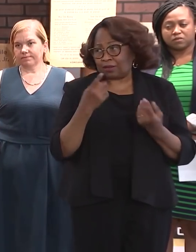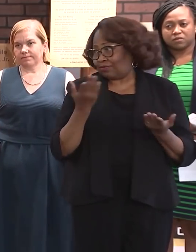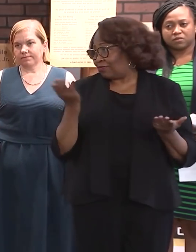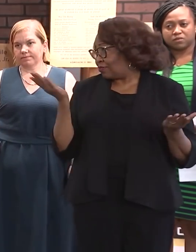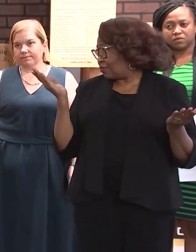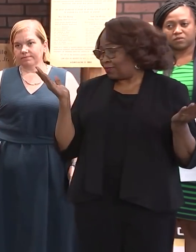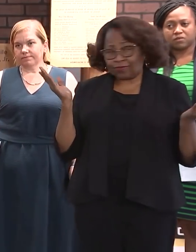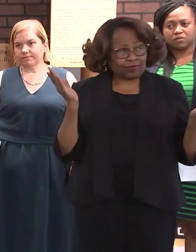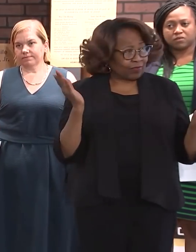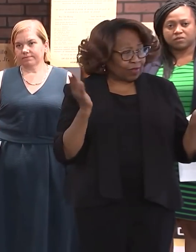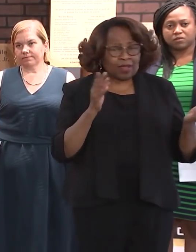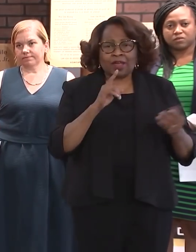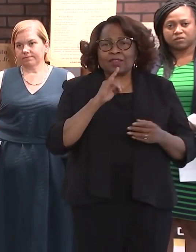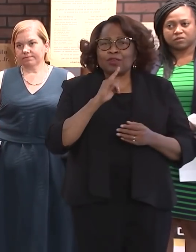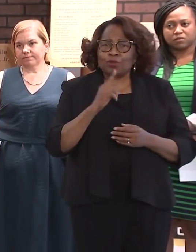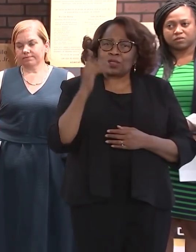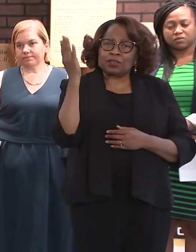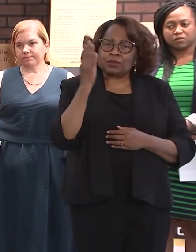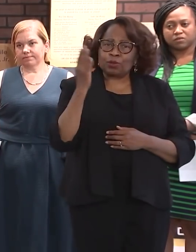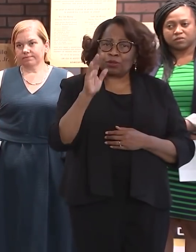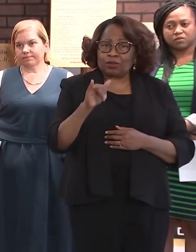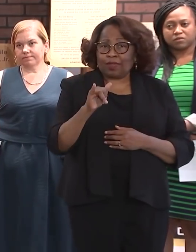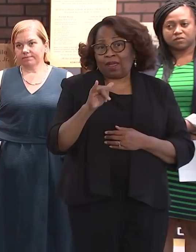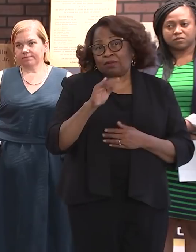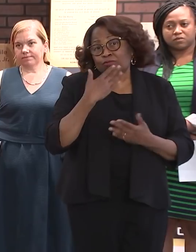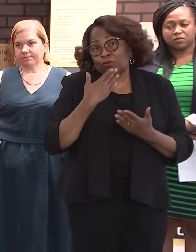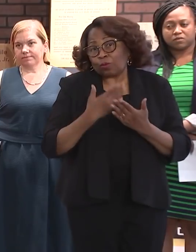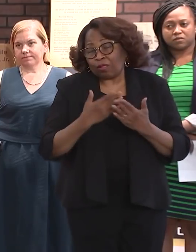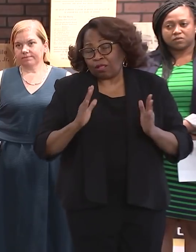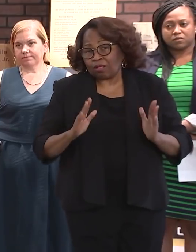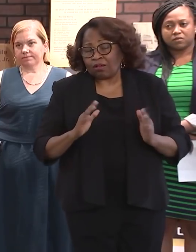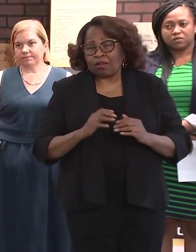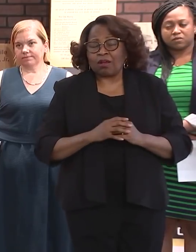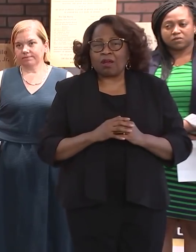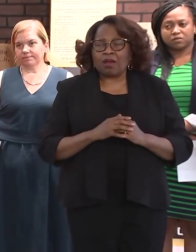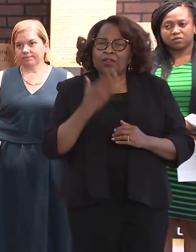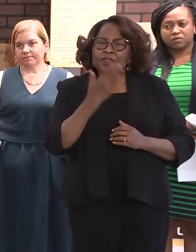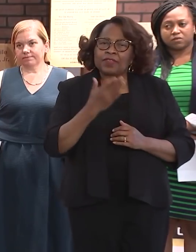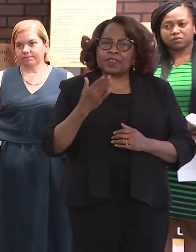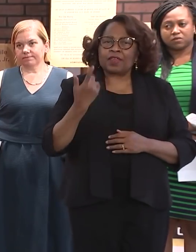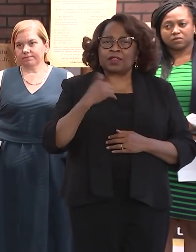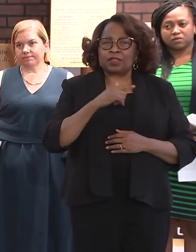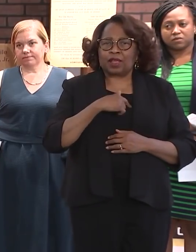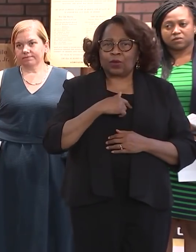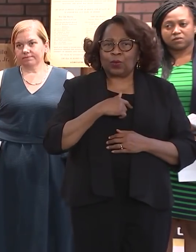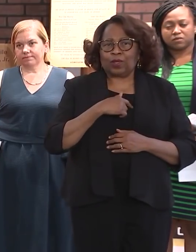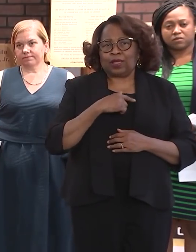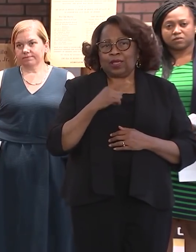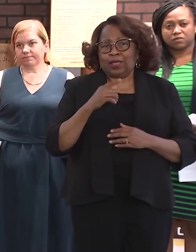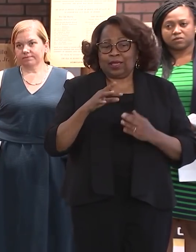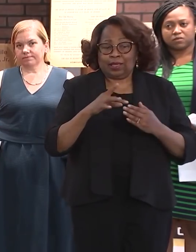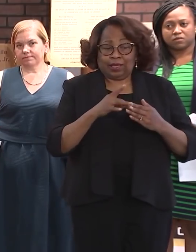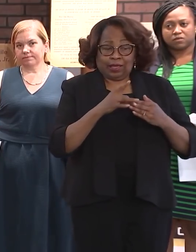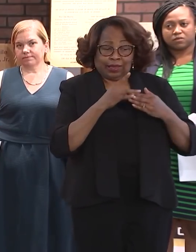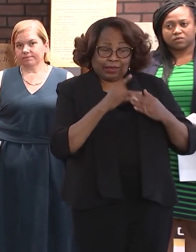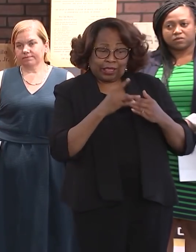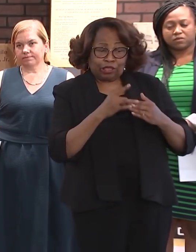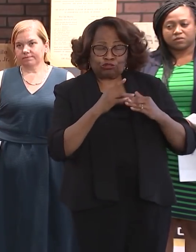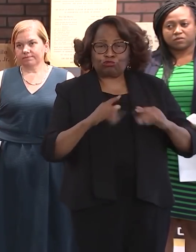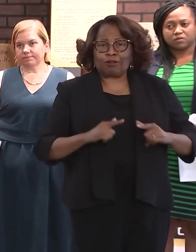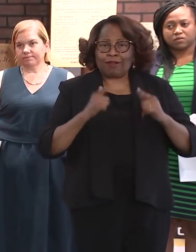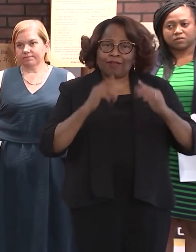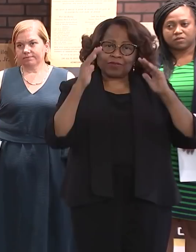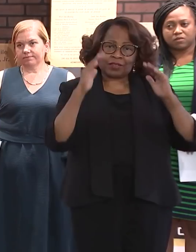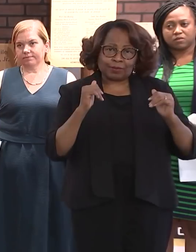really spoke to this issue really eloquently, the things that lead to life expectancy gaps, to